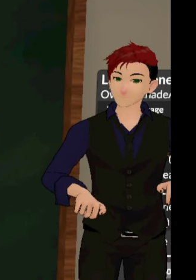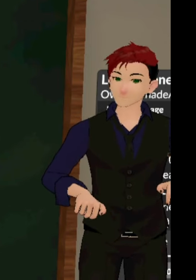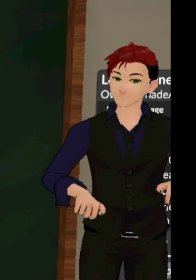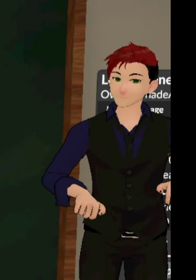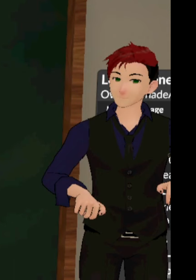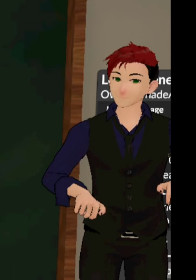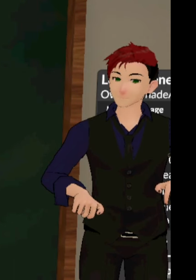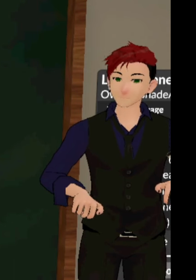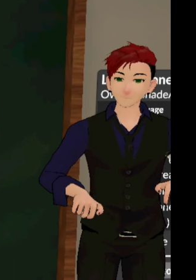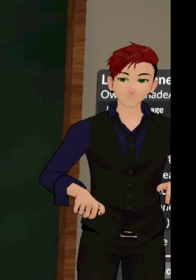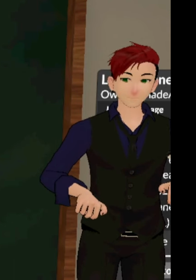Sorry.